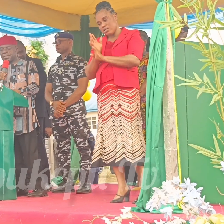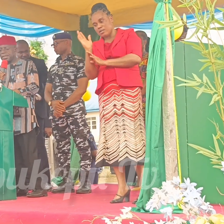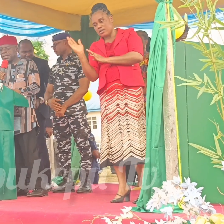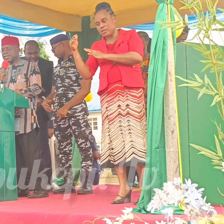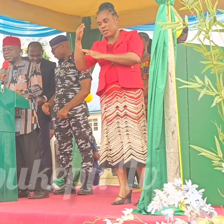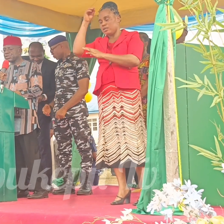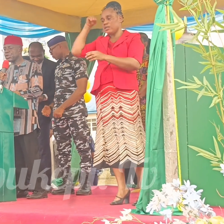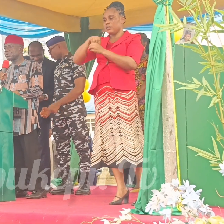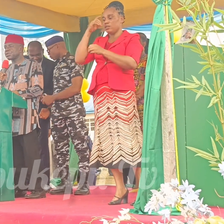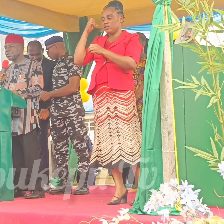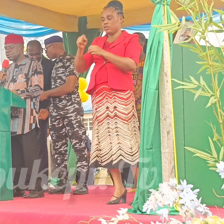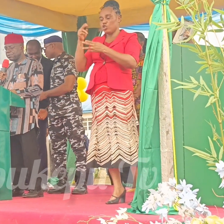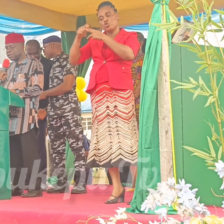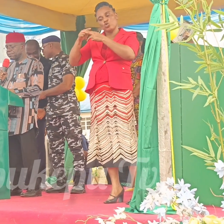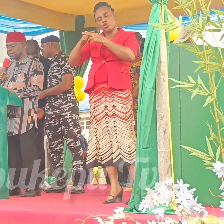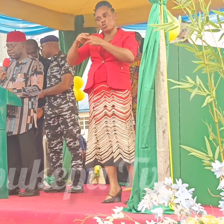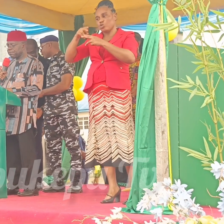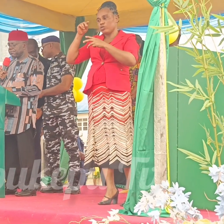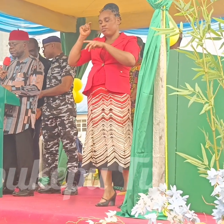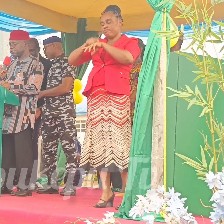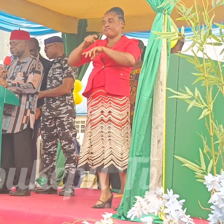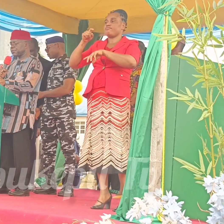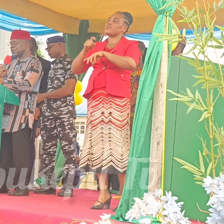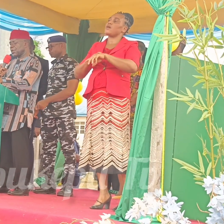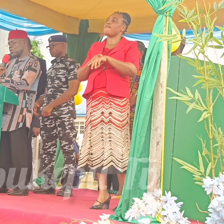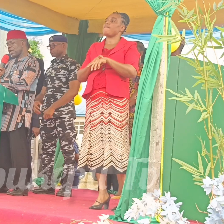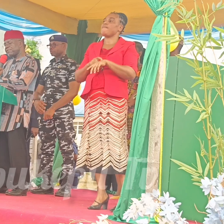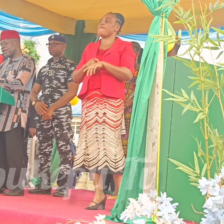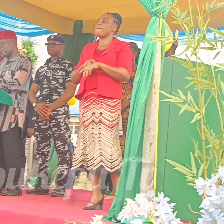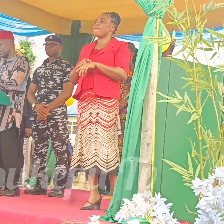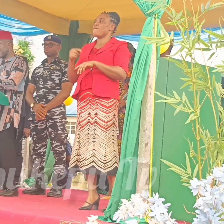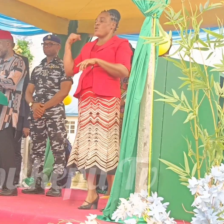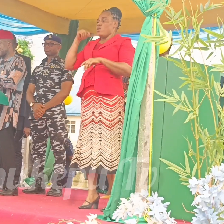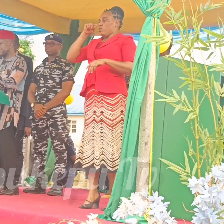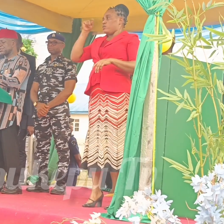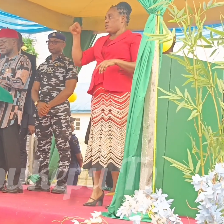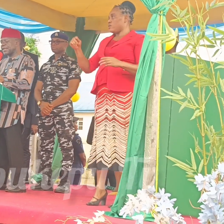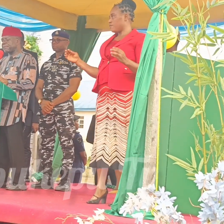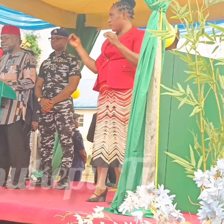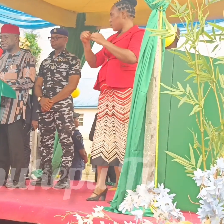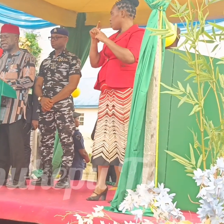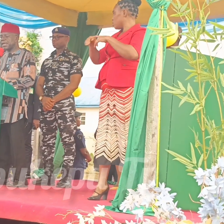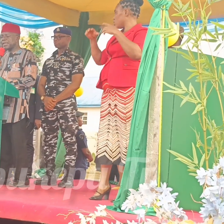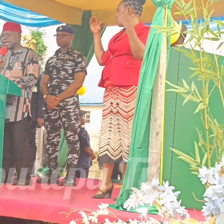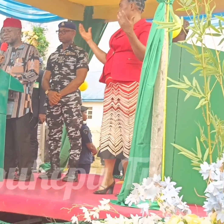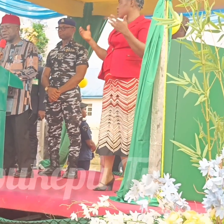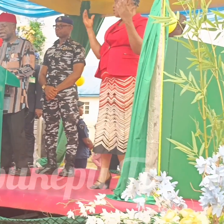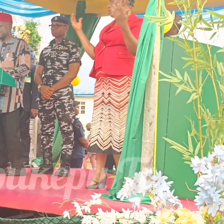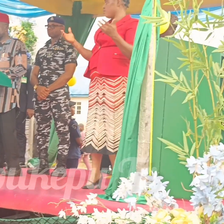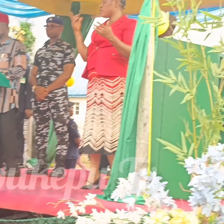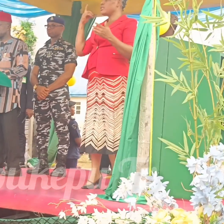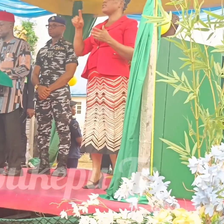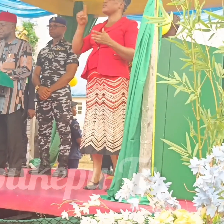indirectly in the short to medium term. We have therefore gathered to celebrate the actualization